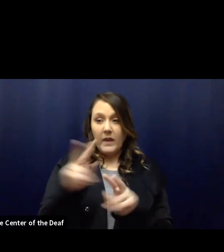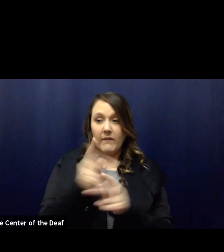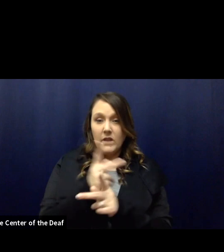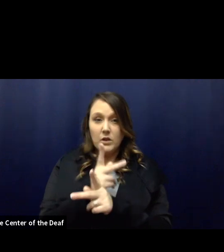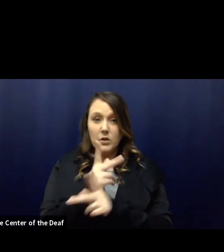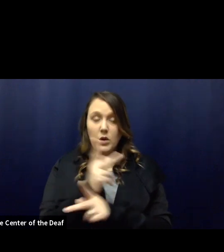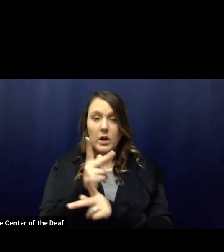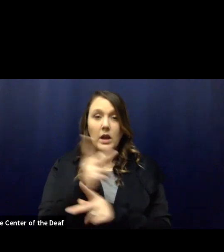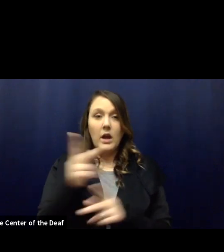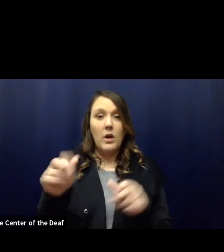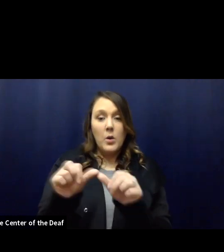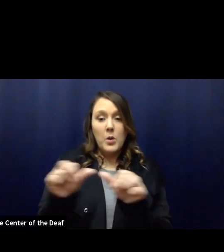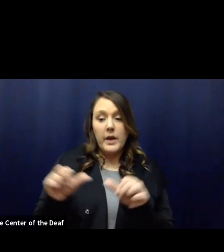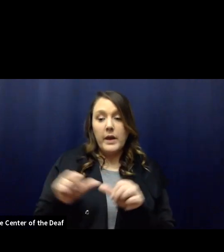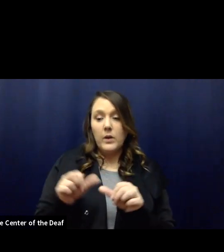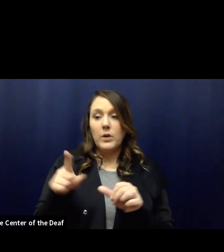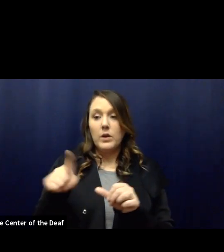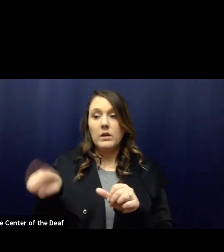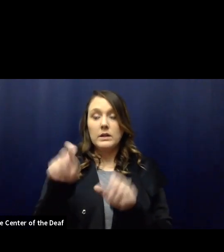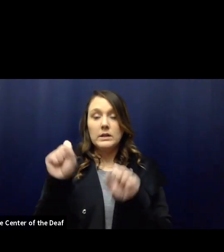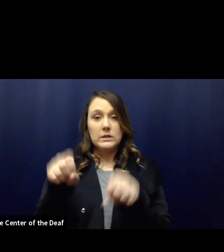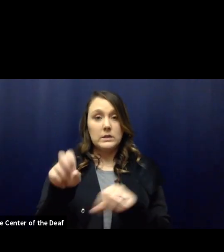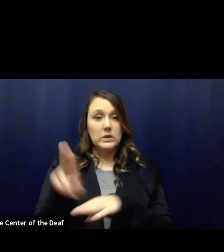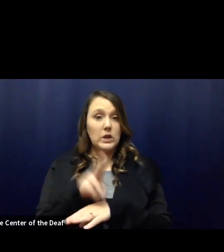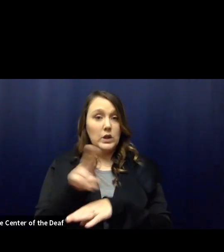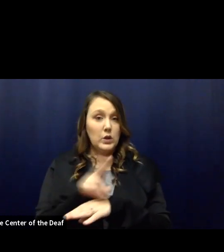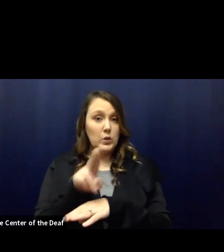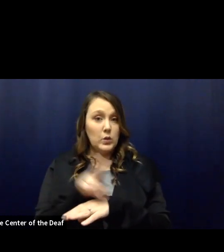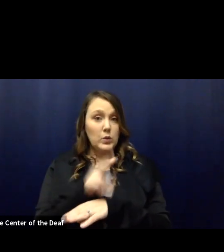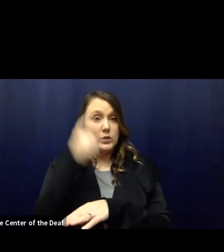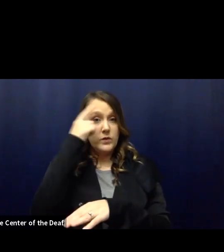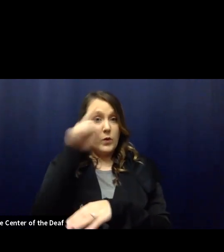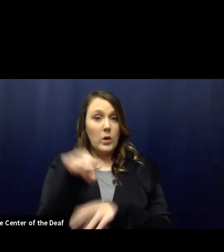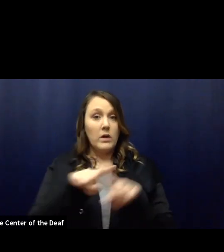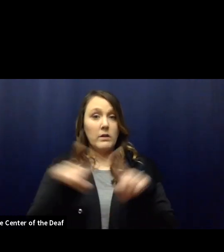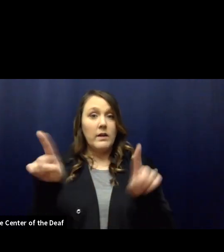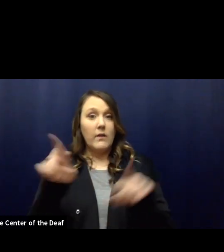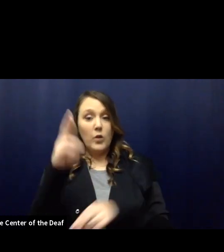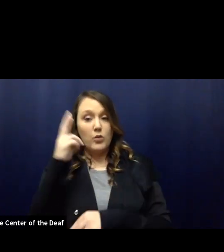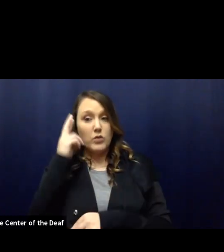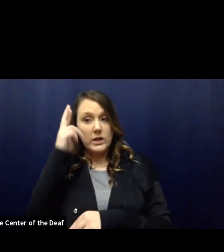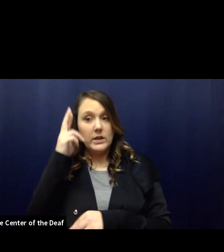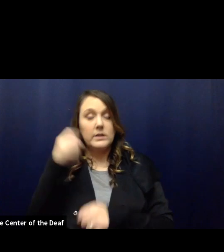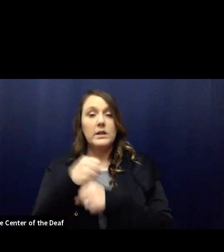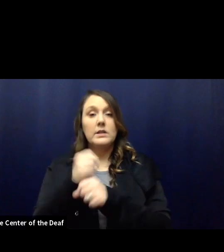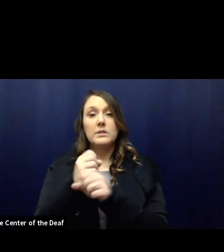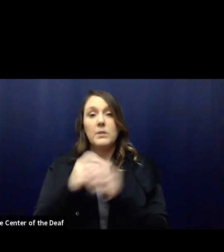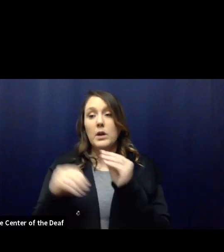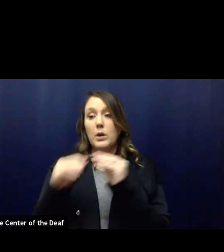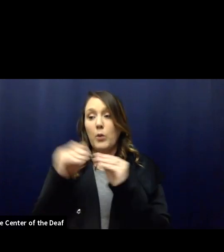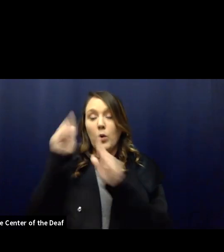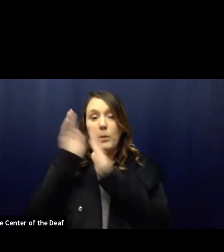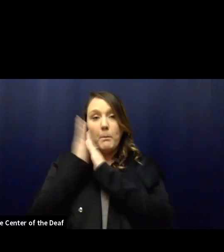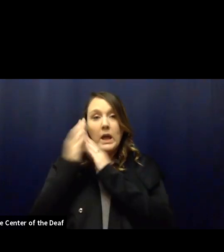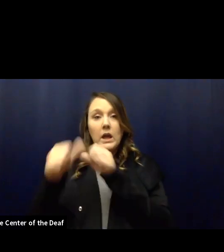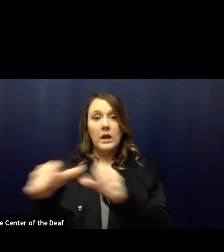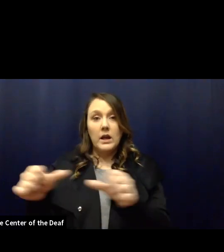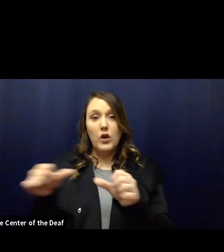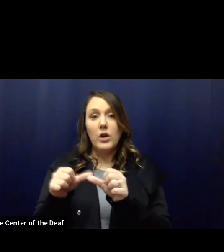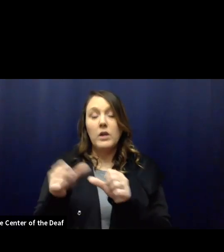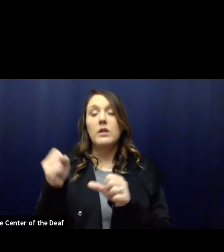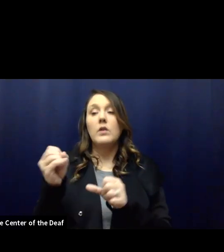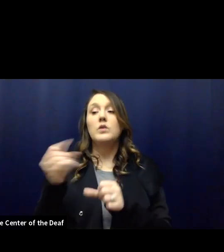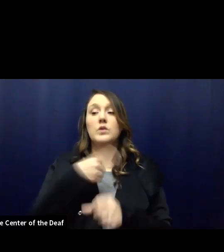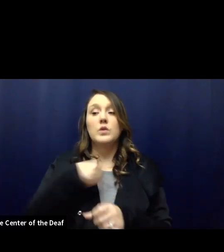figuring out spaces that can be repurposed for other reasons and to create bed space. And just in doing that, we were able to create